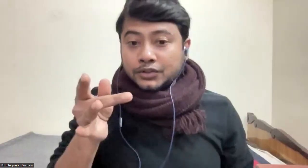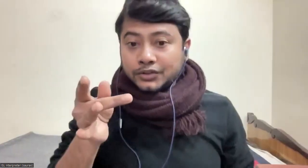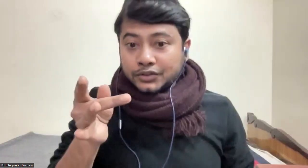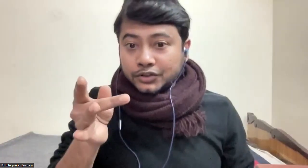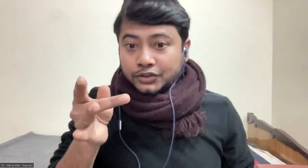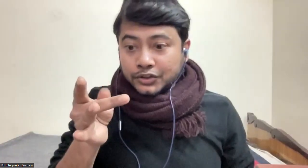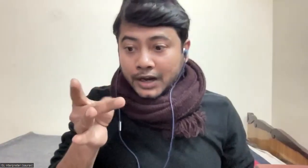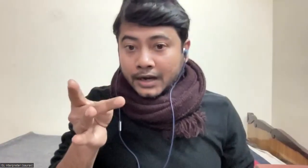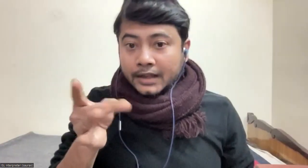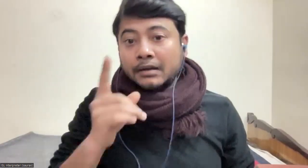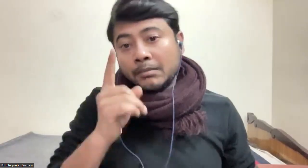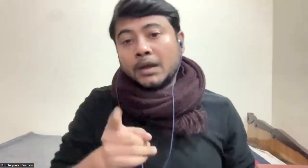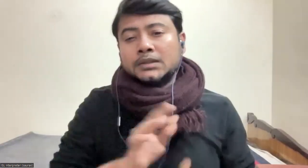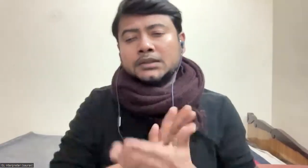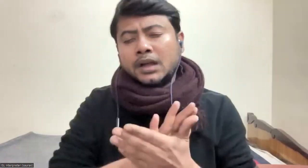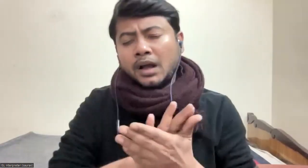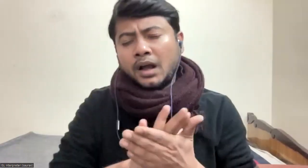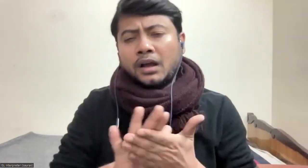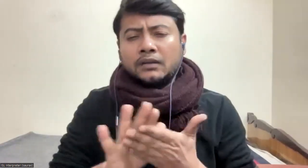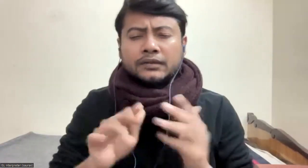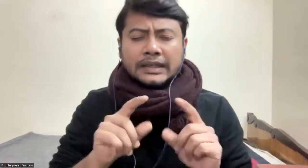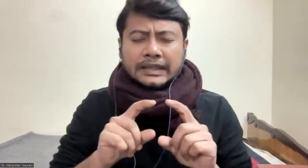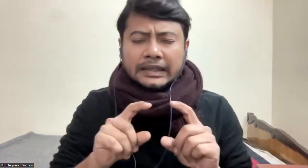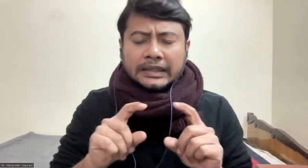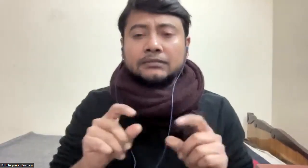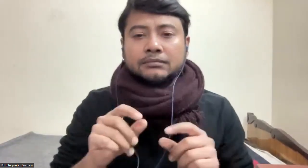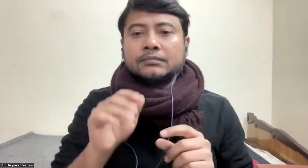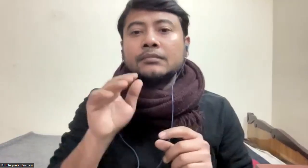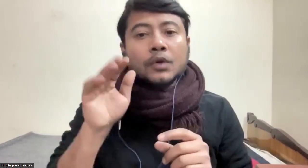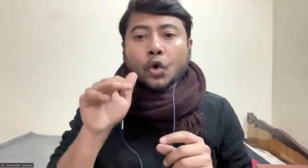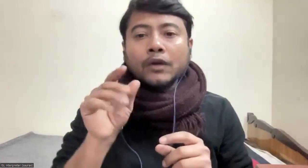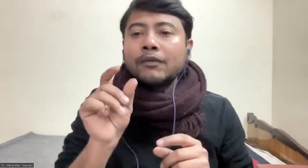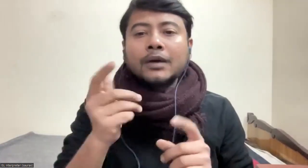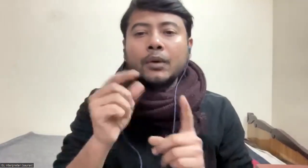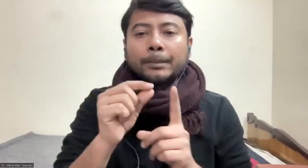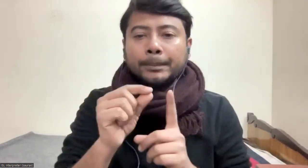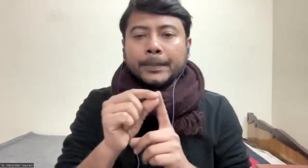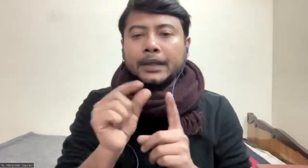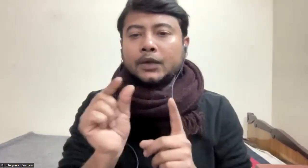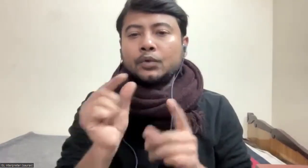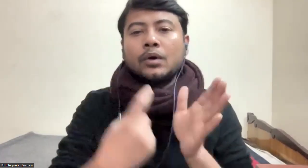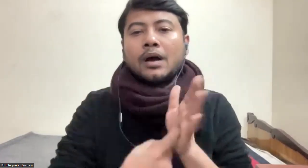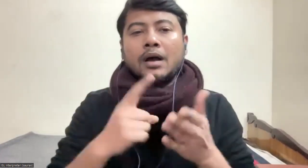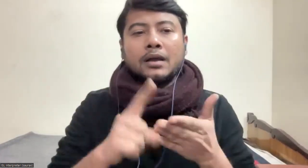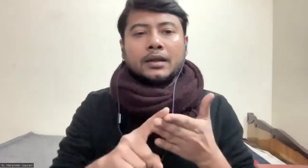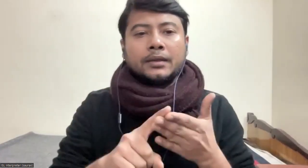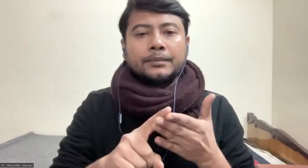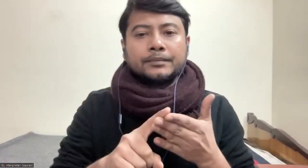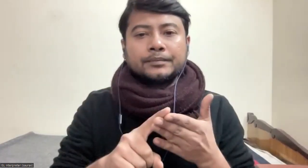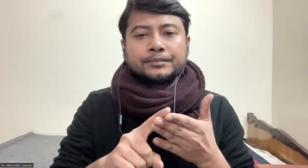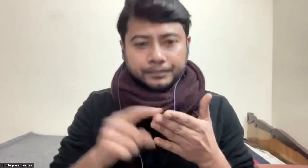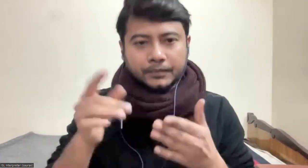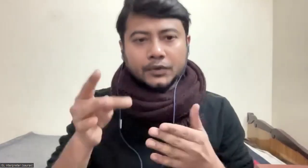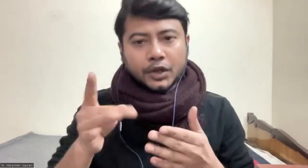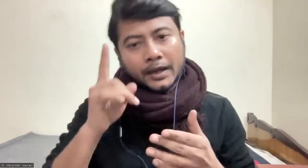chanting, then we can never develop that love relationship with Krishna.